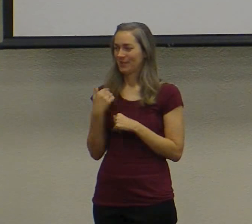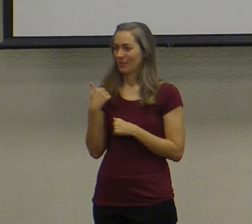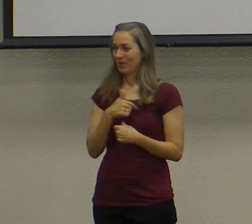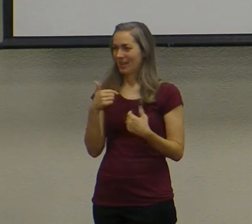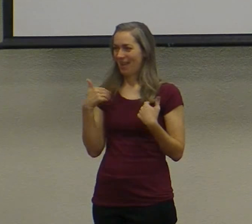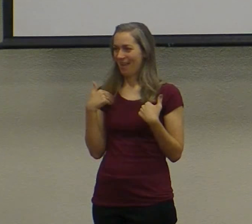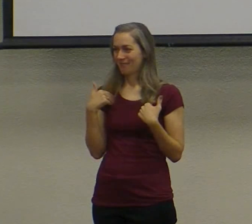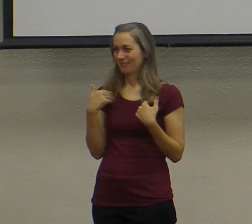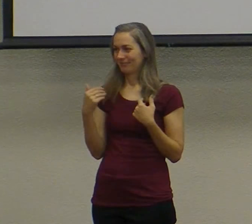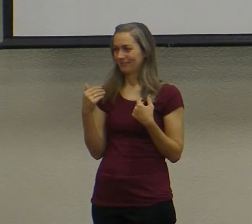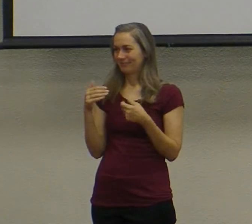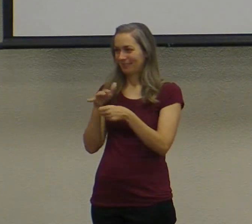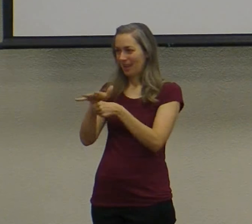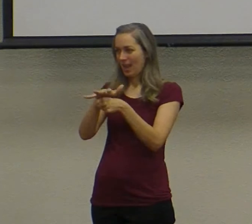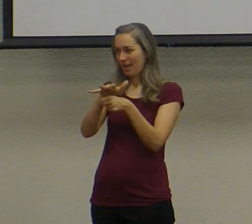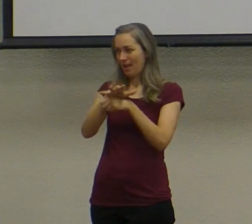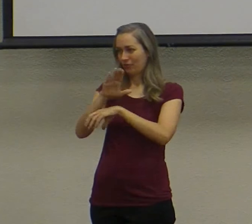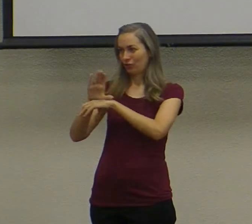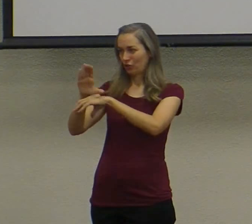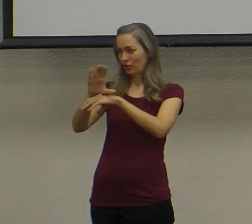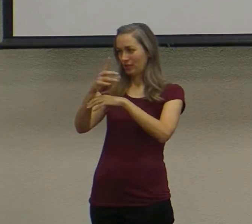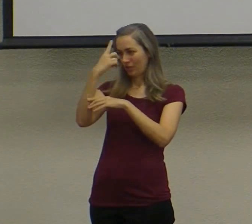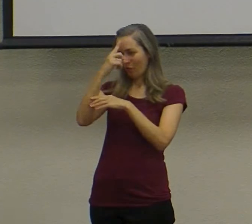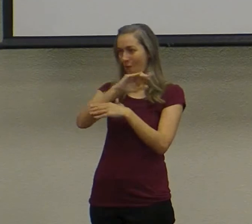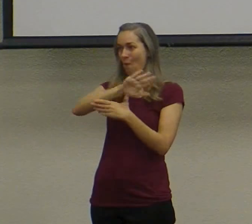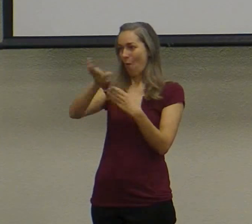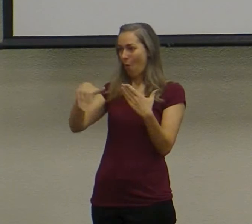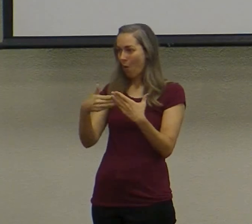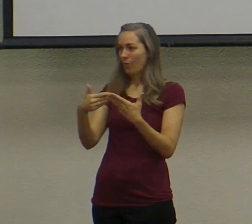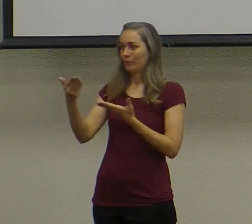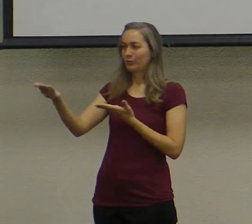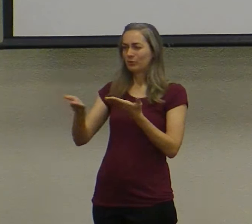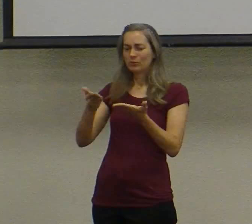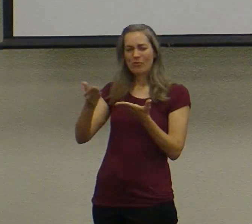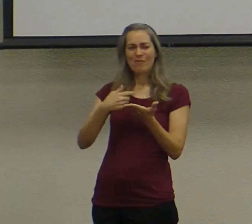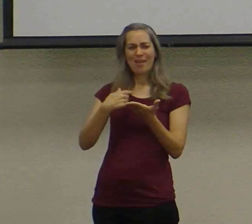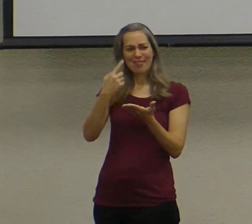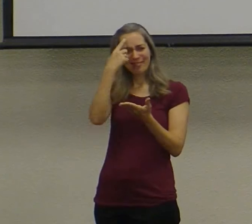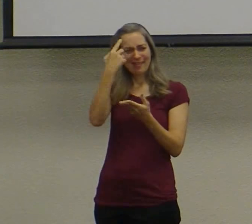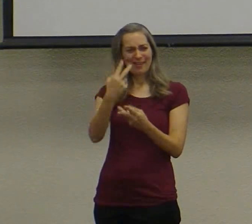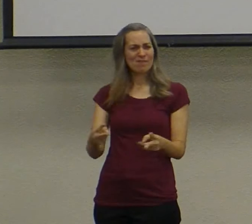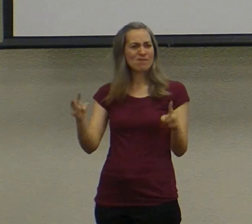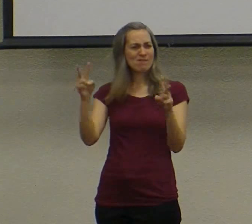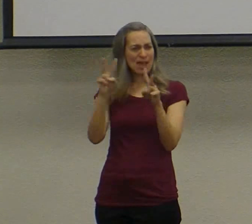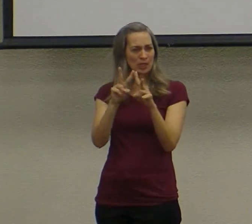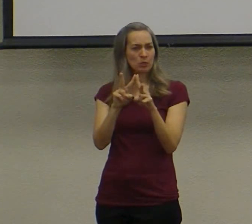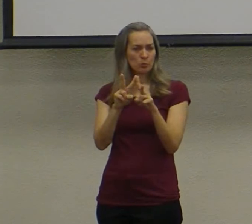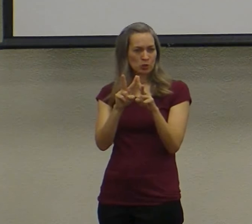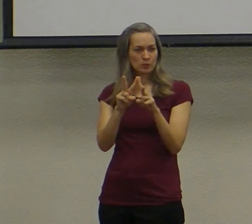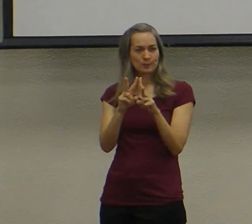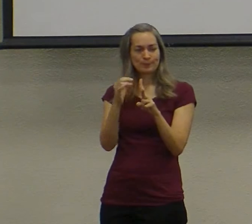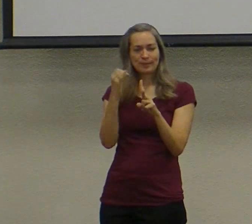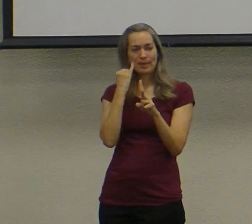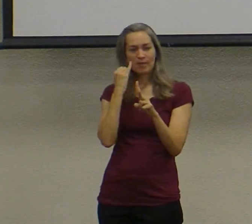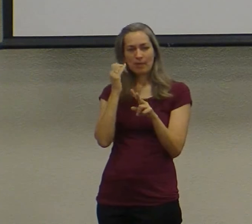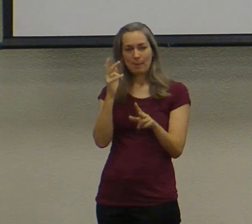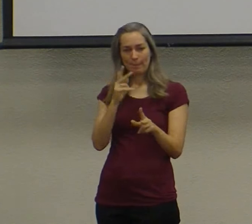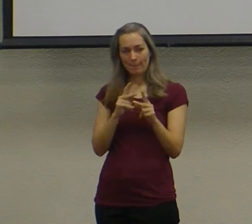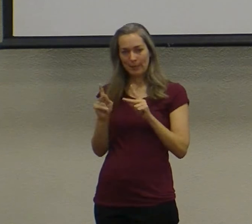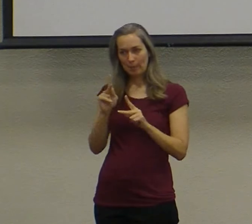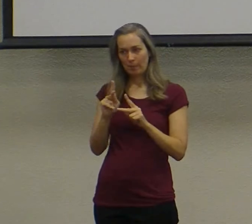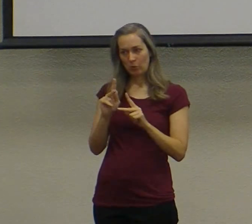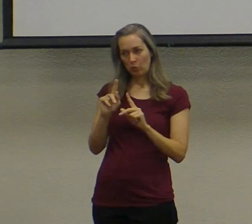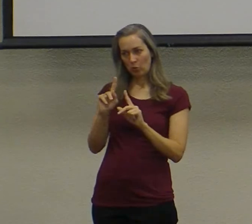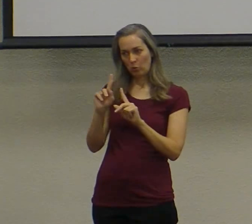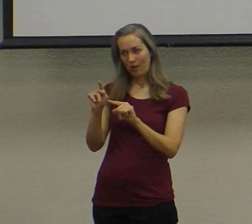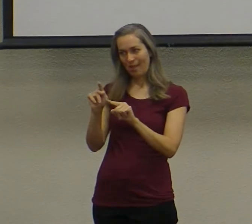for you also to serve. And so I thought it would be a valuable thing to have some of the men that went on internships this summer to stand and talk